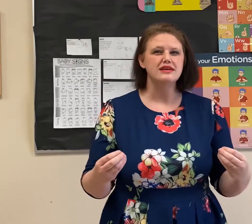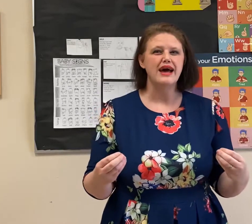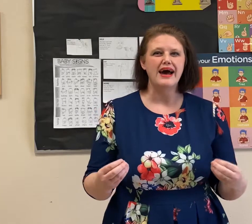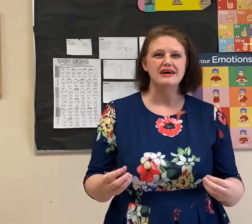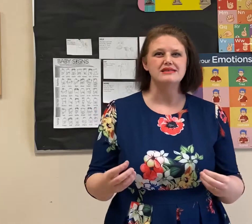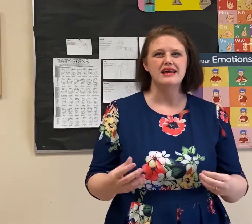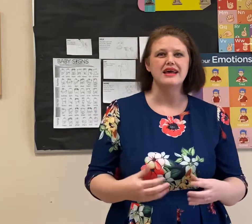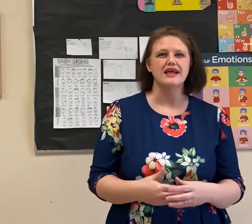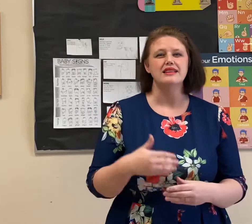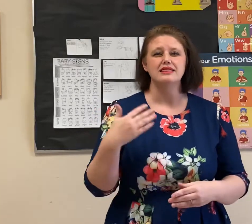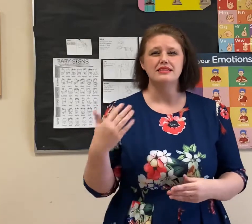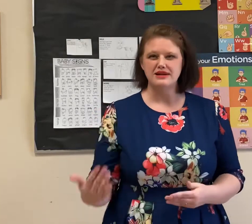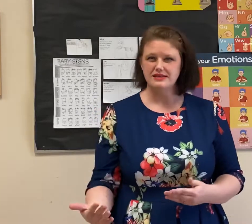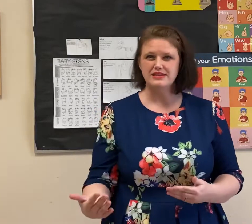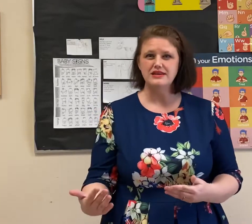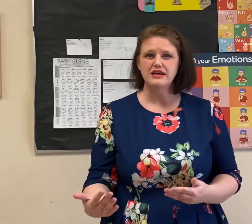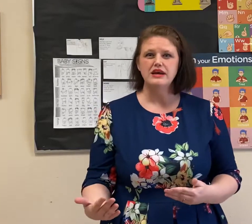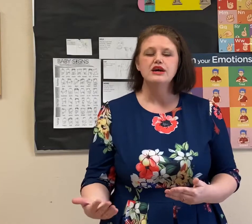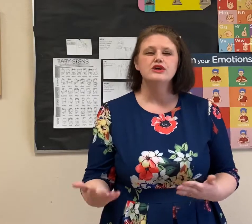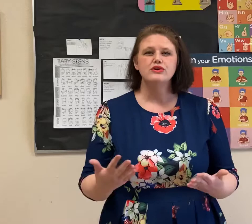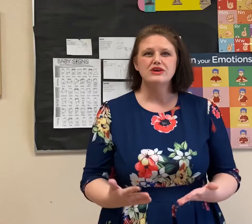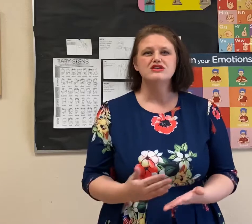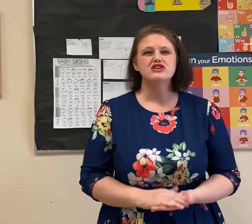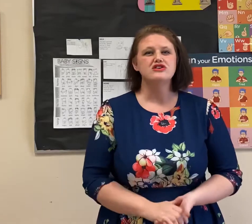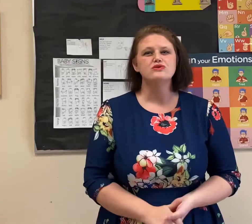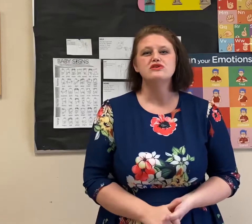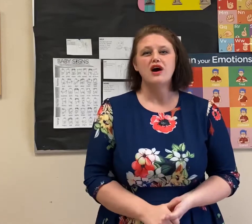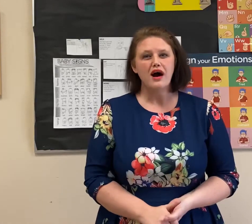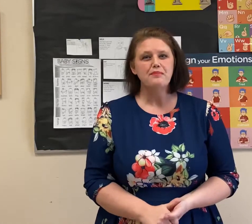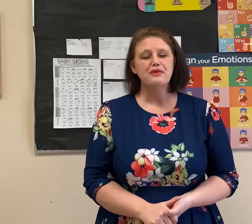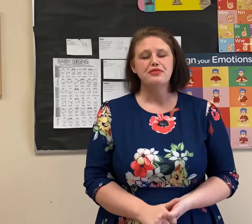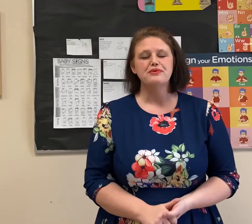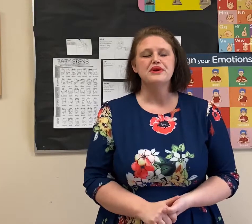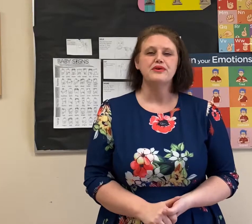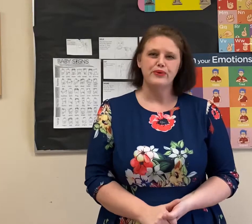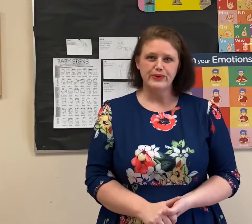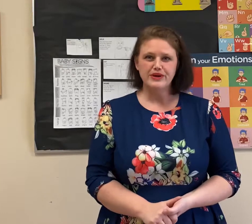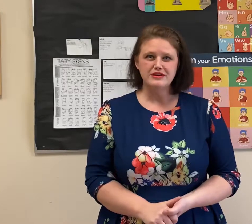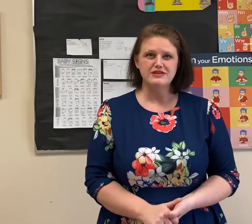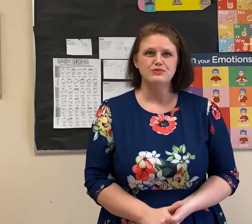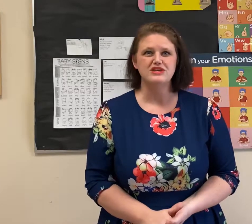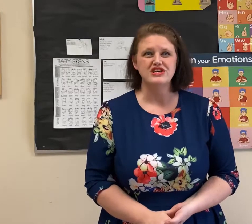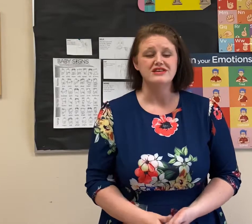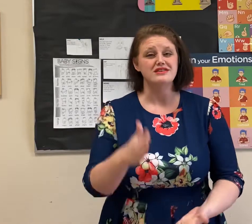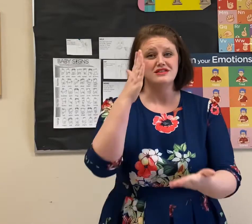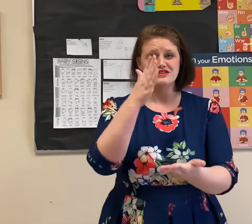as a lesson, you can just use top 3 cores, which is stop,